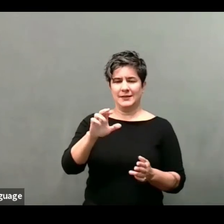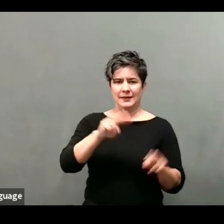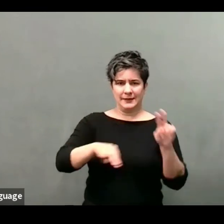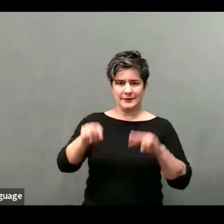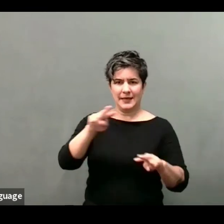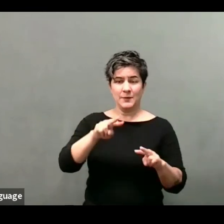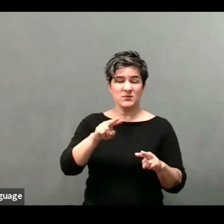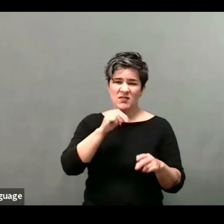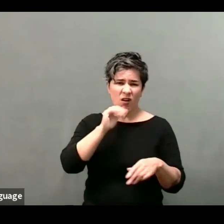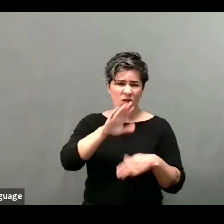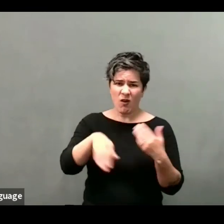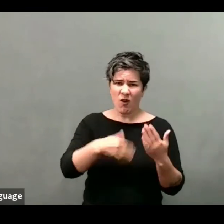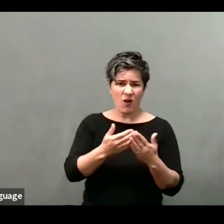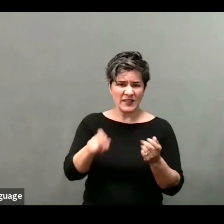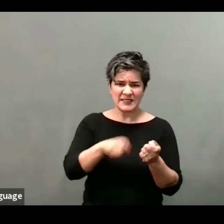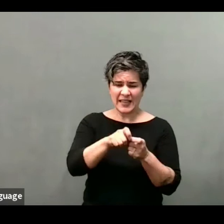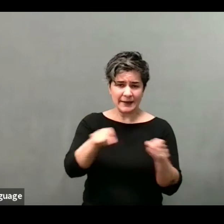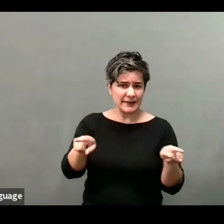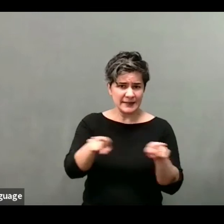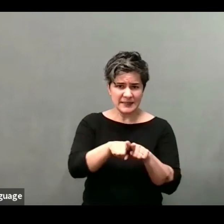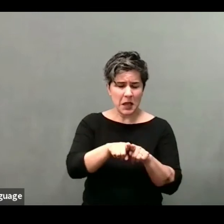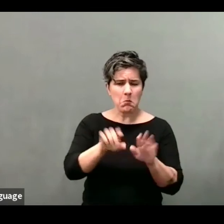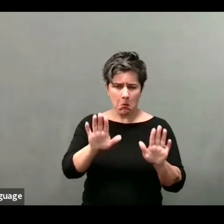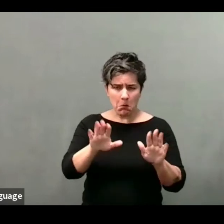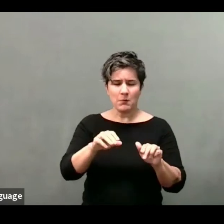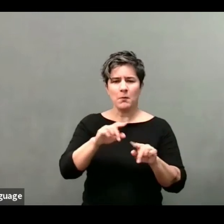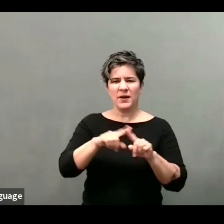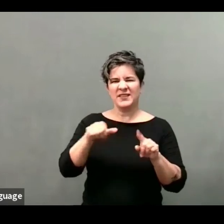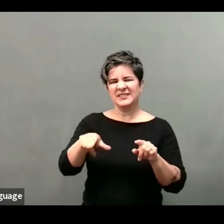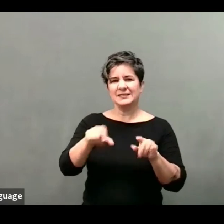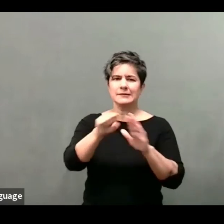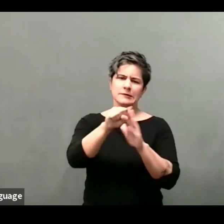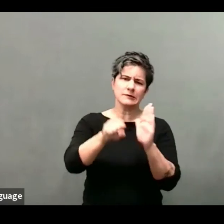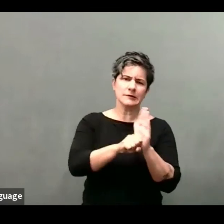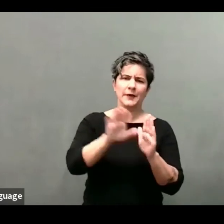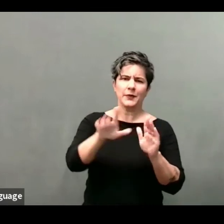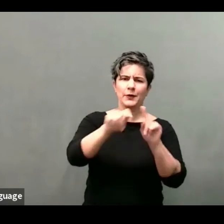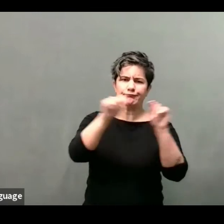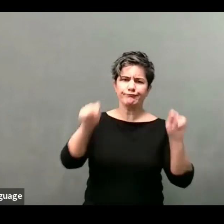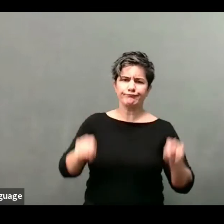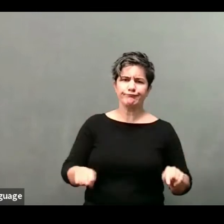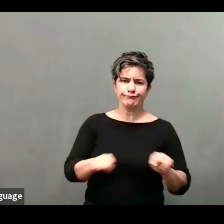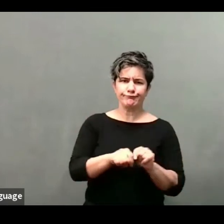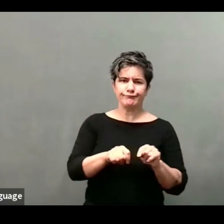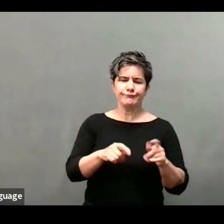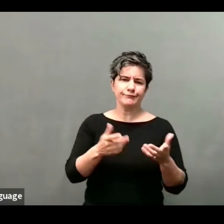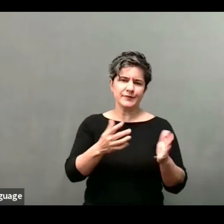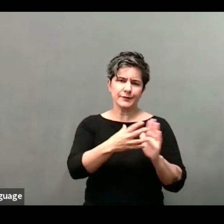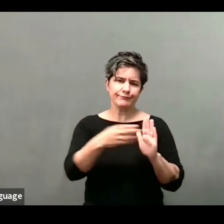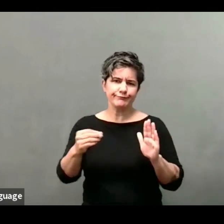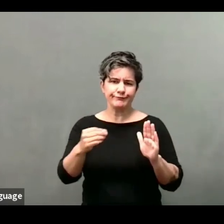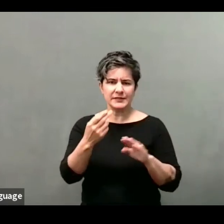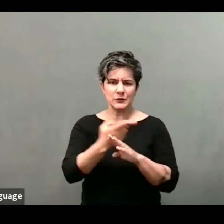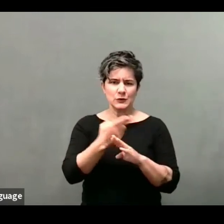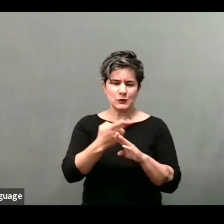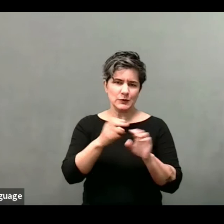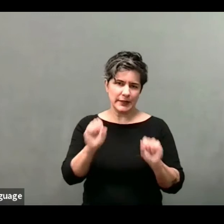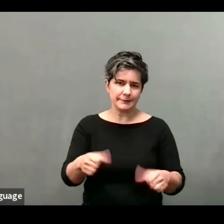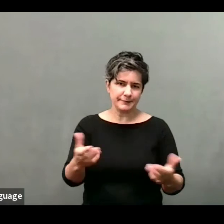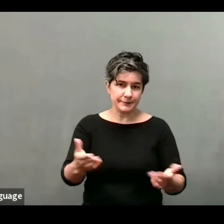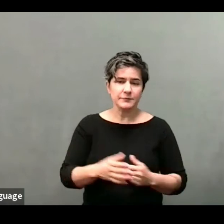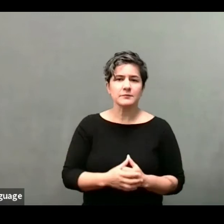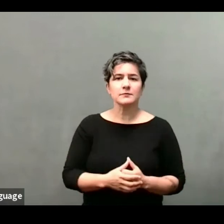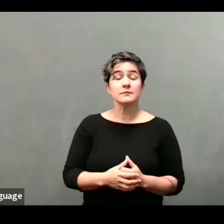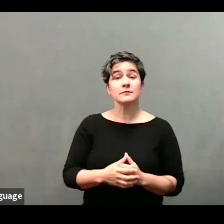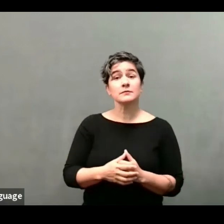will look like, but this is kind of the template that we have for the state. That's kind of a good baseline. And what this